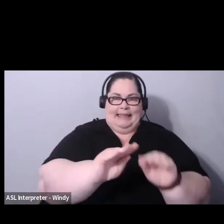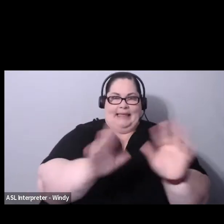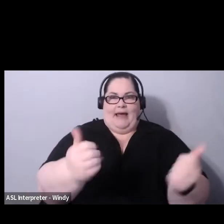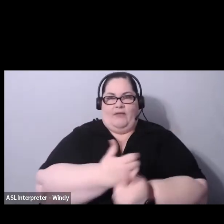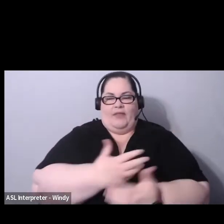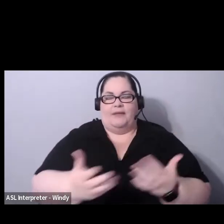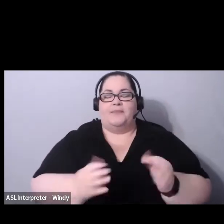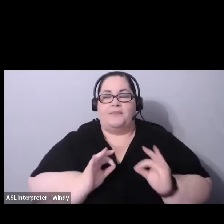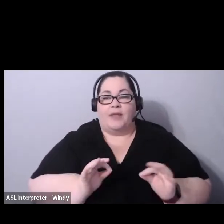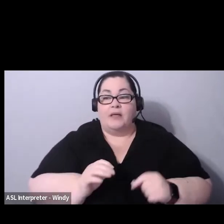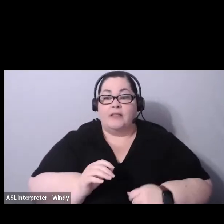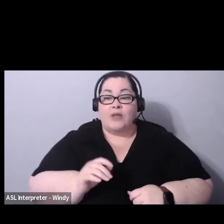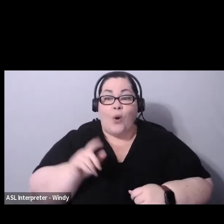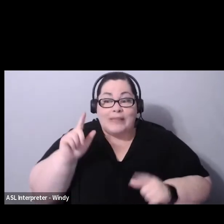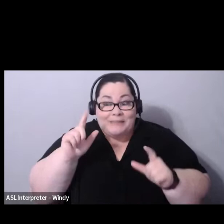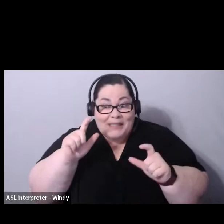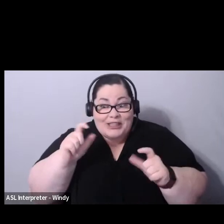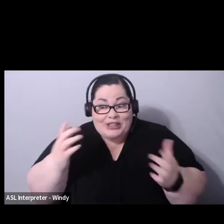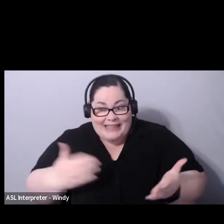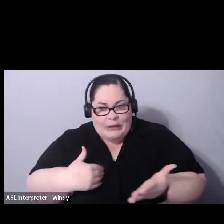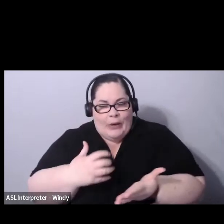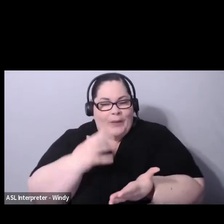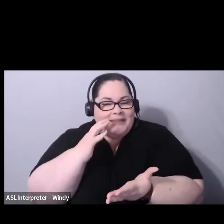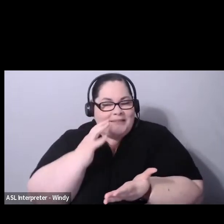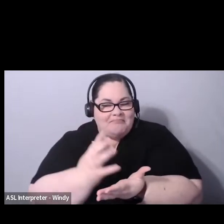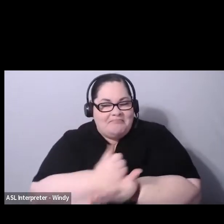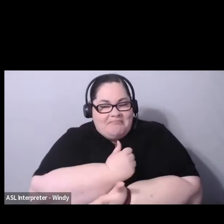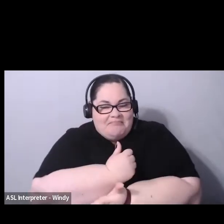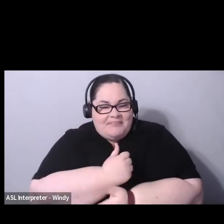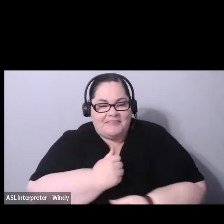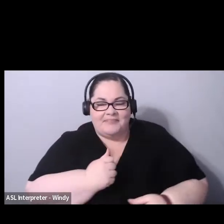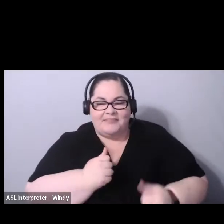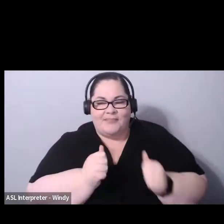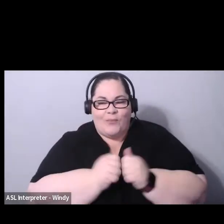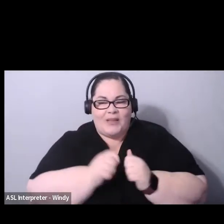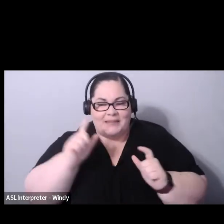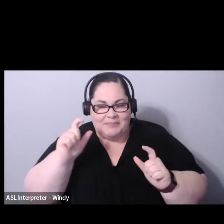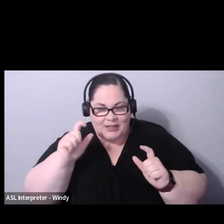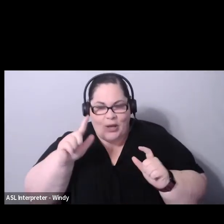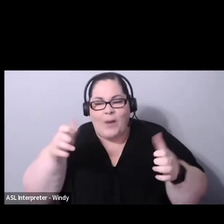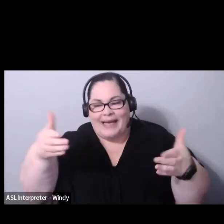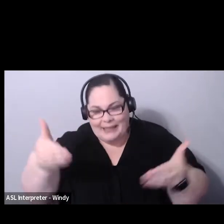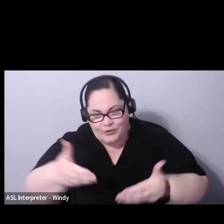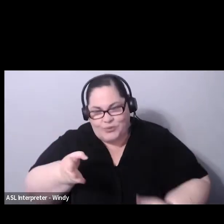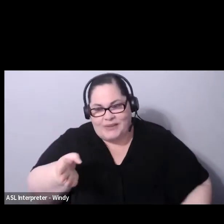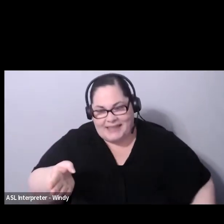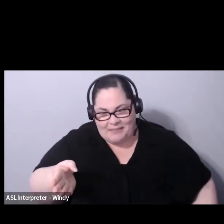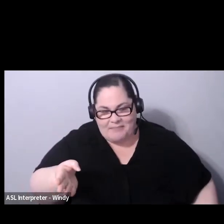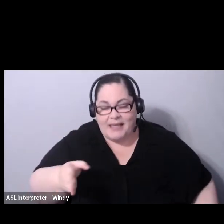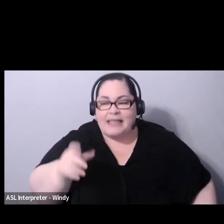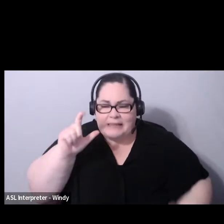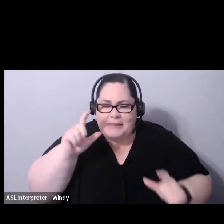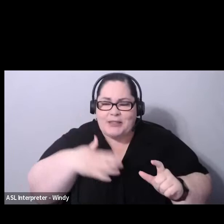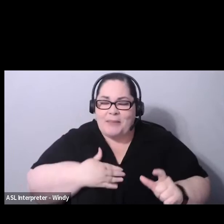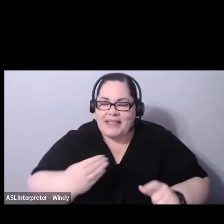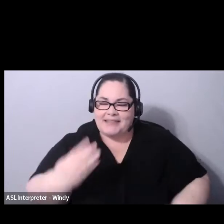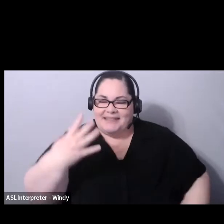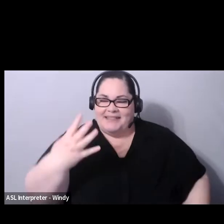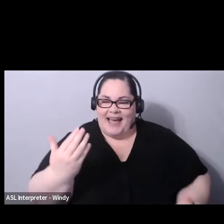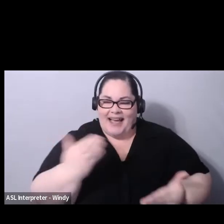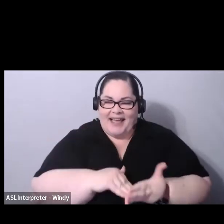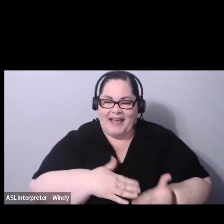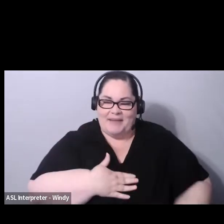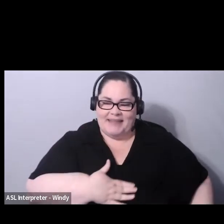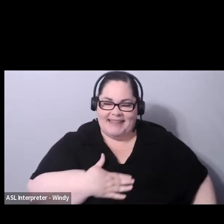since Spencer is with us this morning, I would like to begin by introducing Spencer. Spencer, I'm going to have you pop back on with